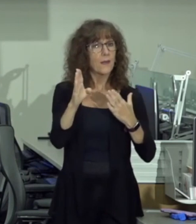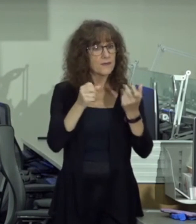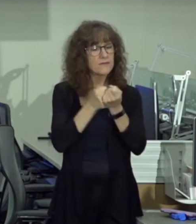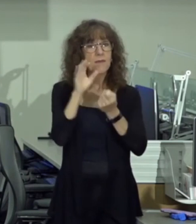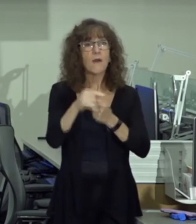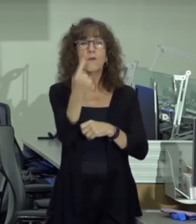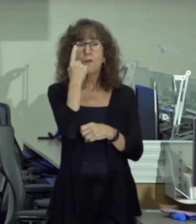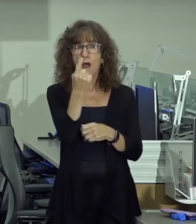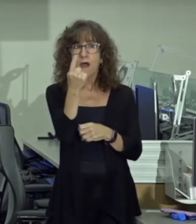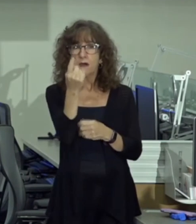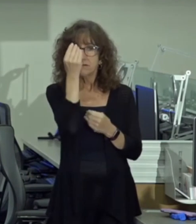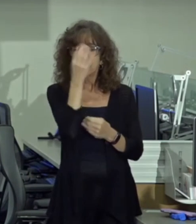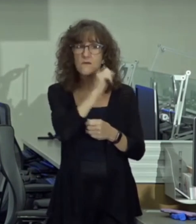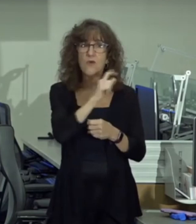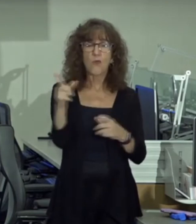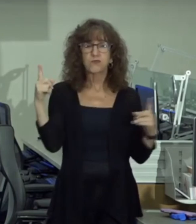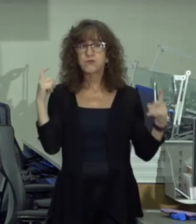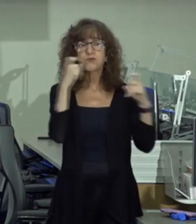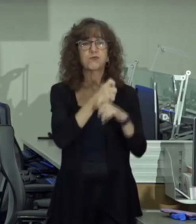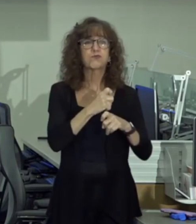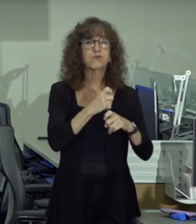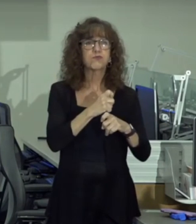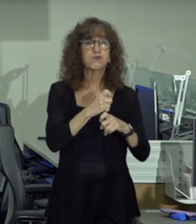one fact and all of its complexities.